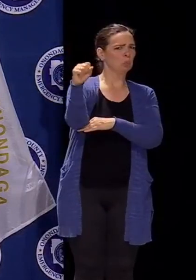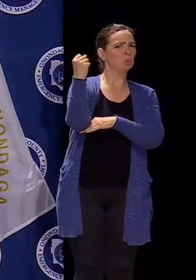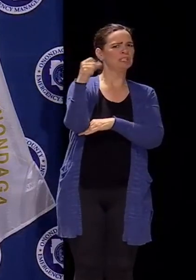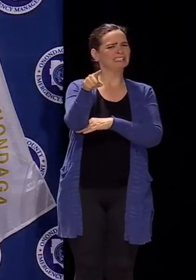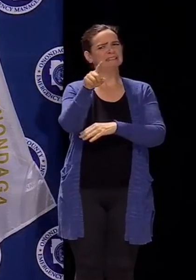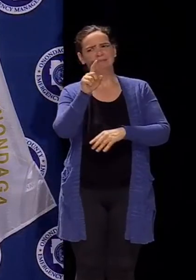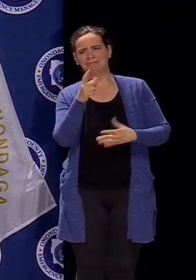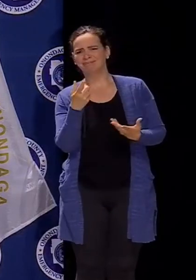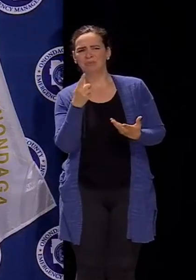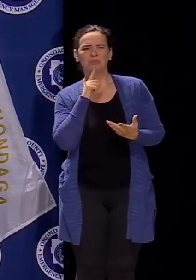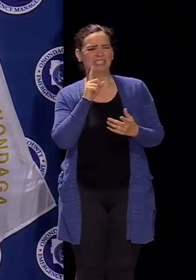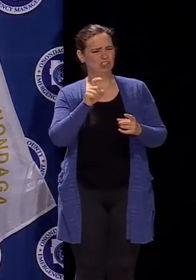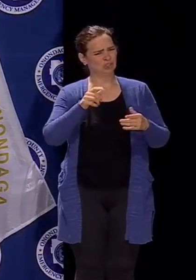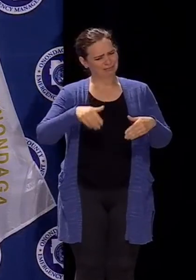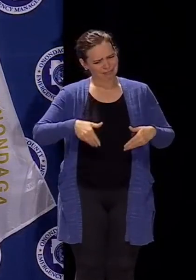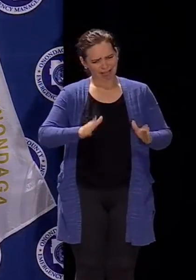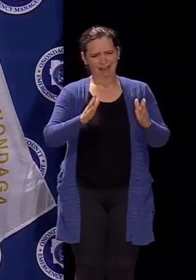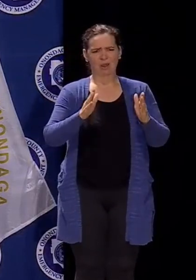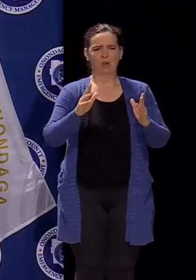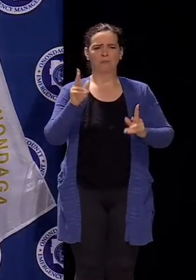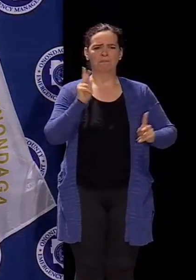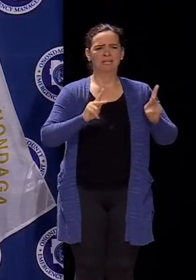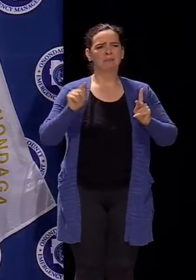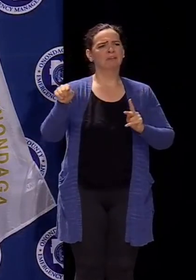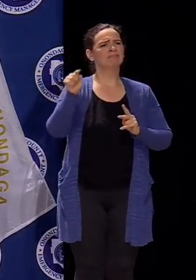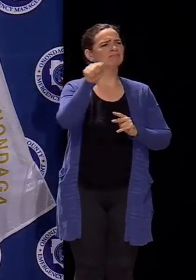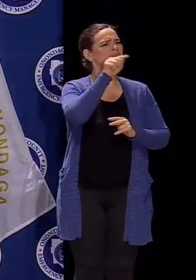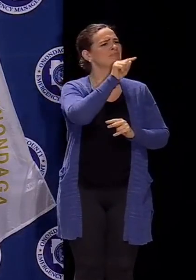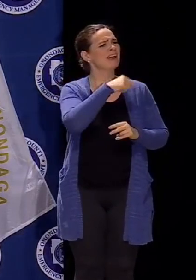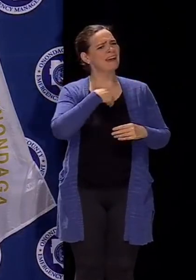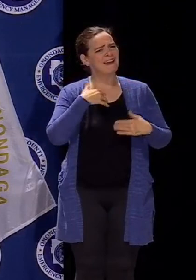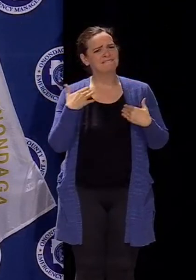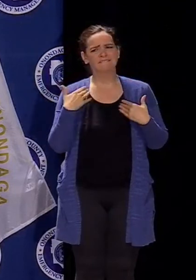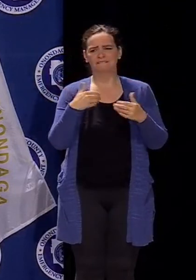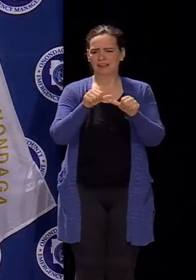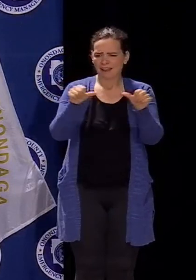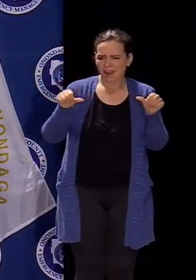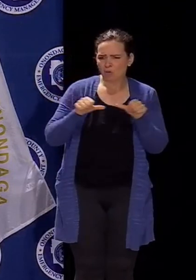what's going on in the country with the pandemic situation around